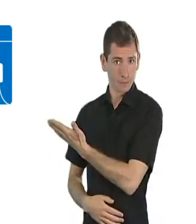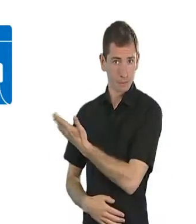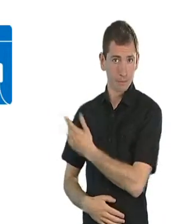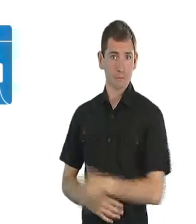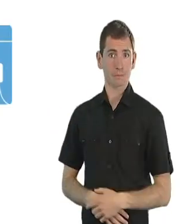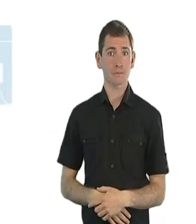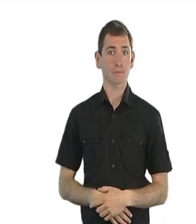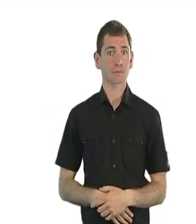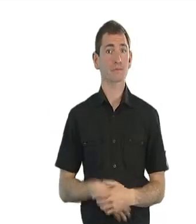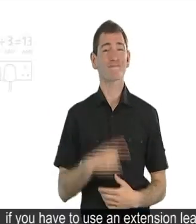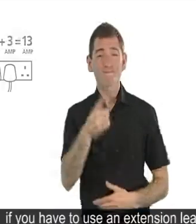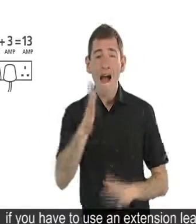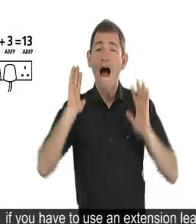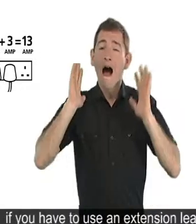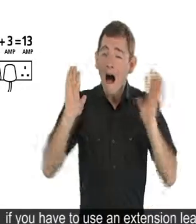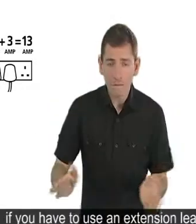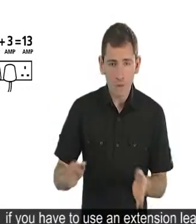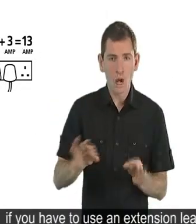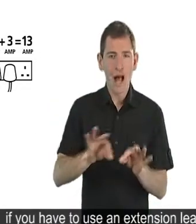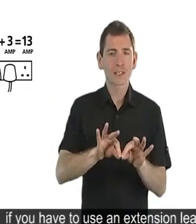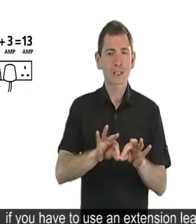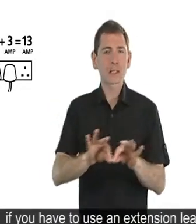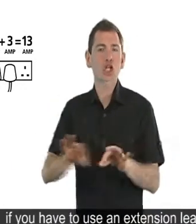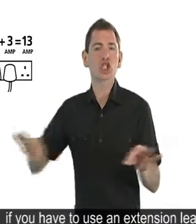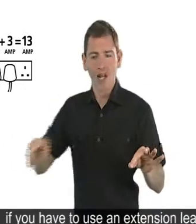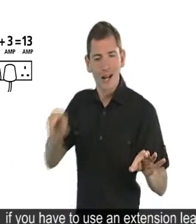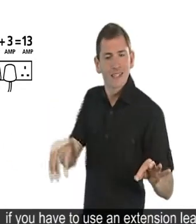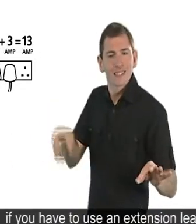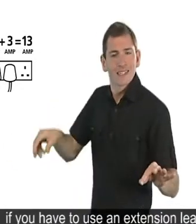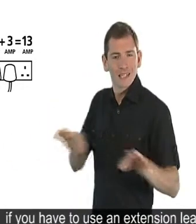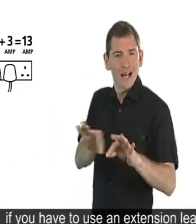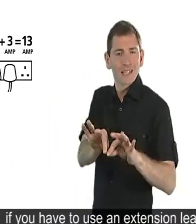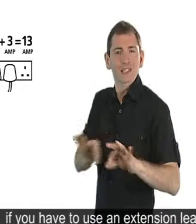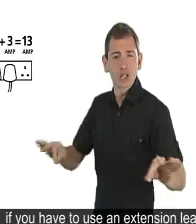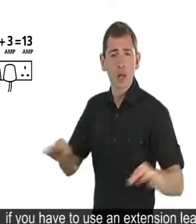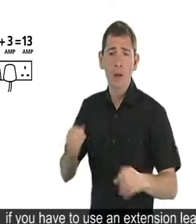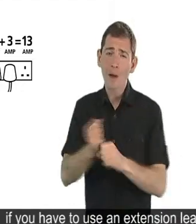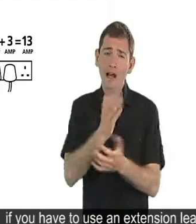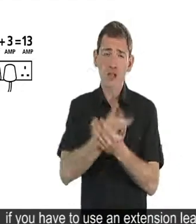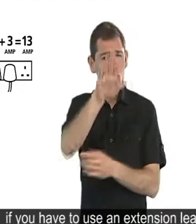And, if you have to use an extension lead, be careful not to overload it.